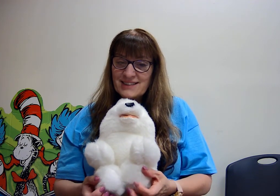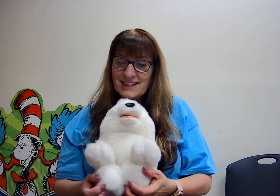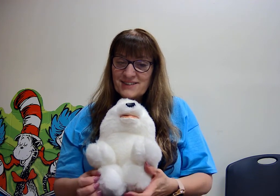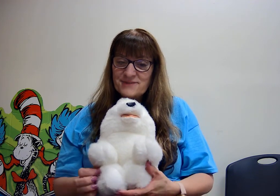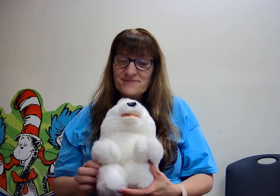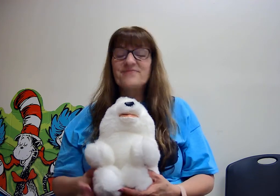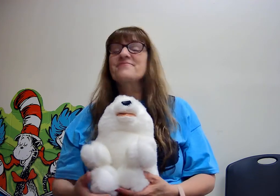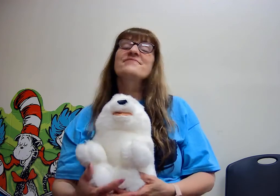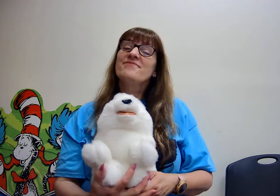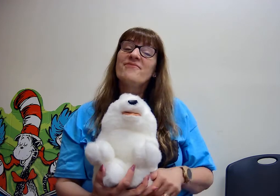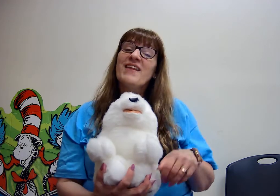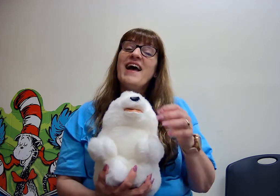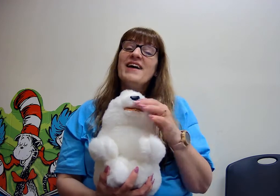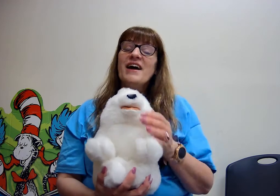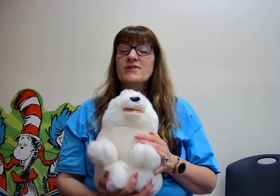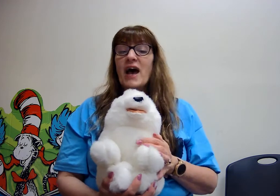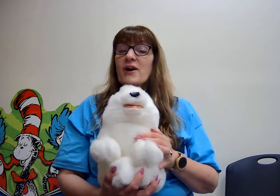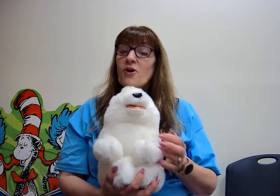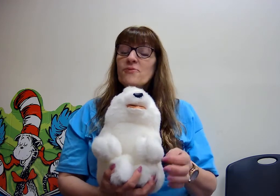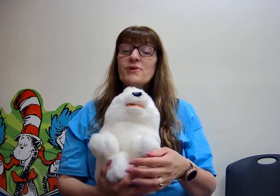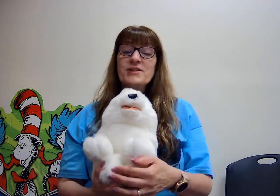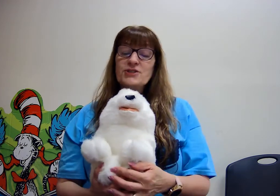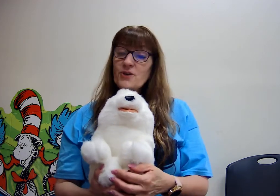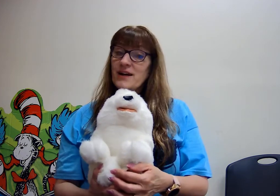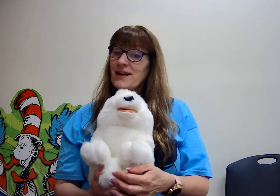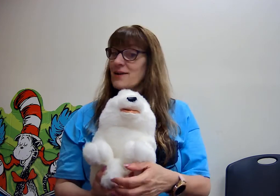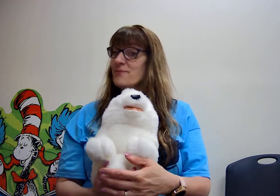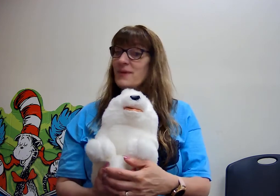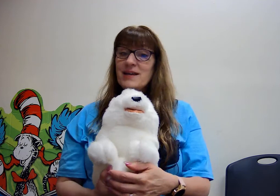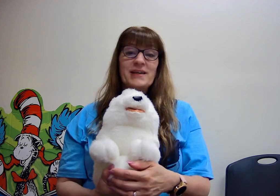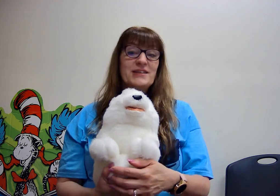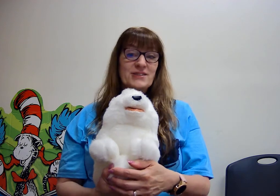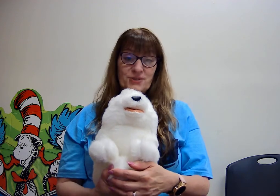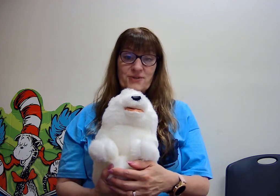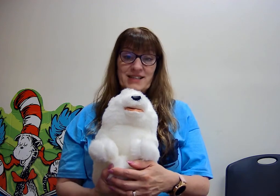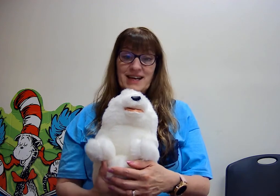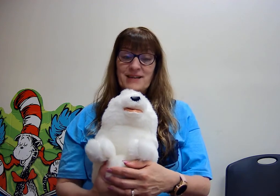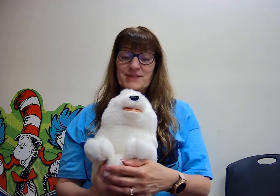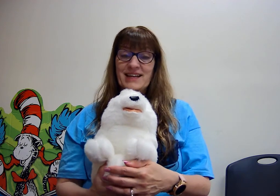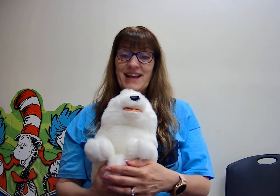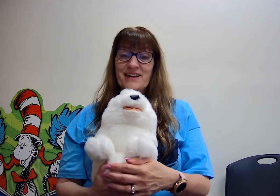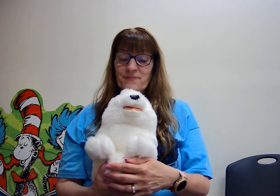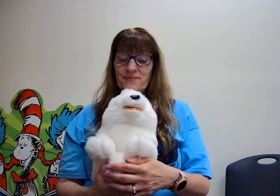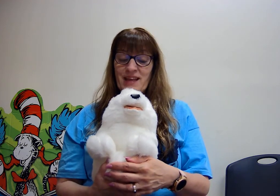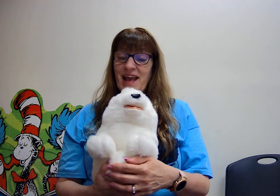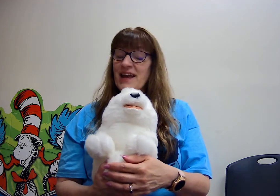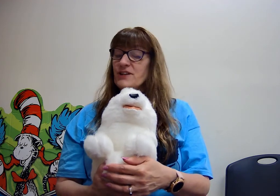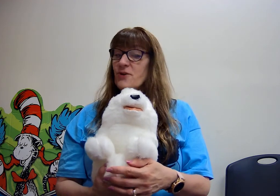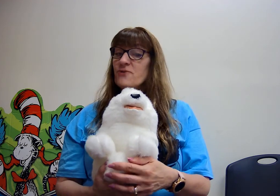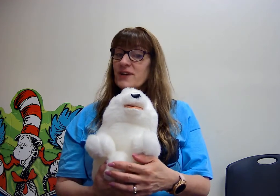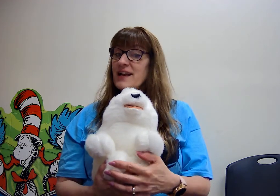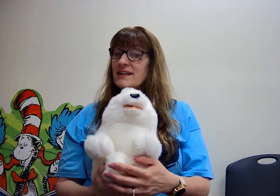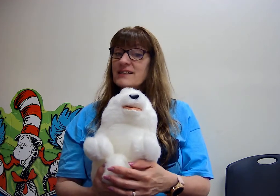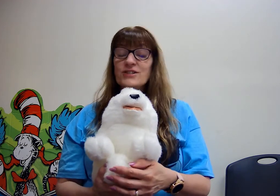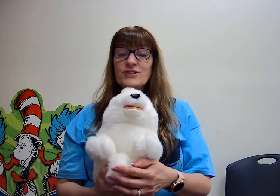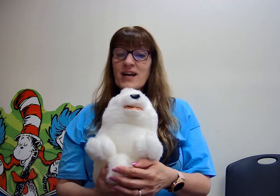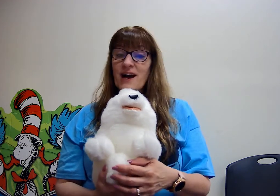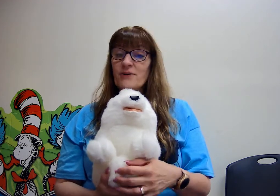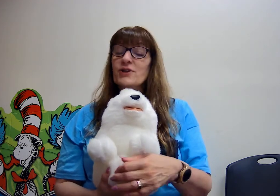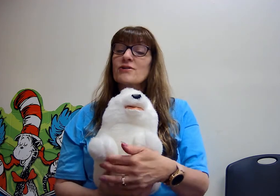tickle. So I hope you enjoyed our baby story time today. And don't forget to check out your